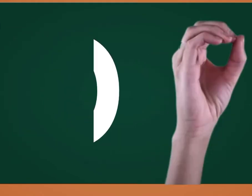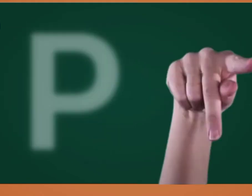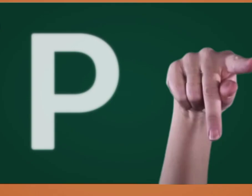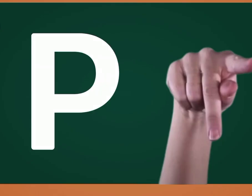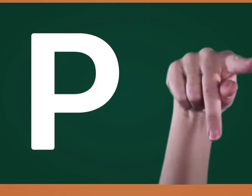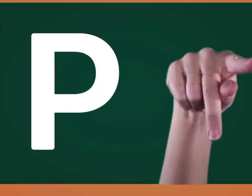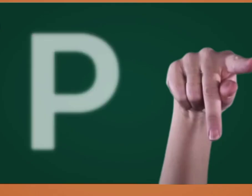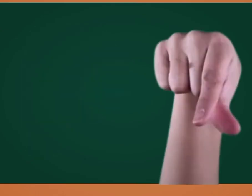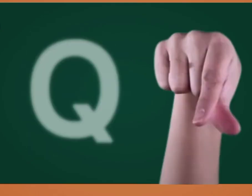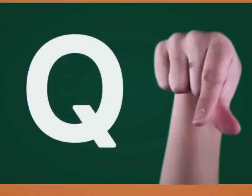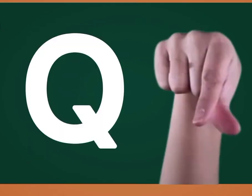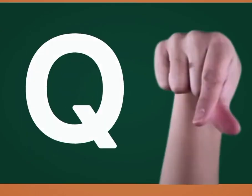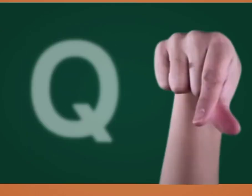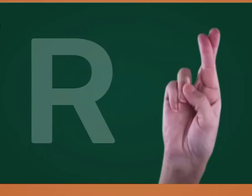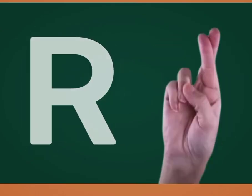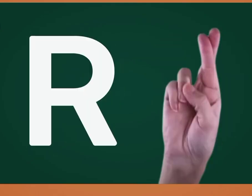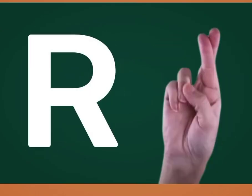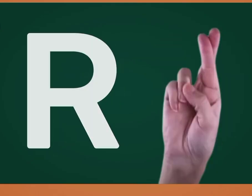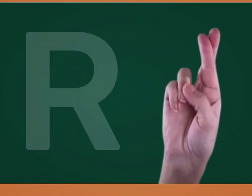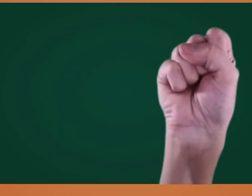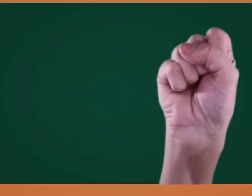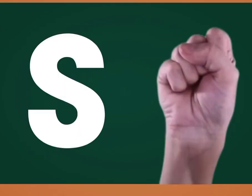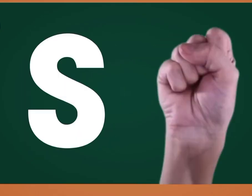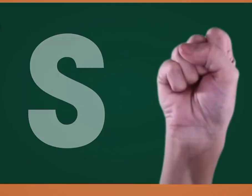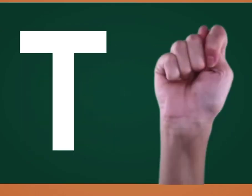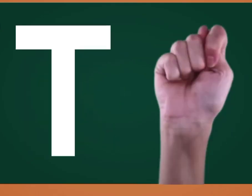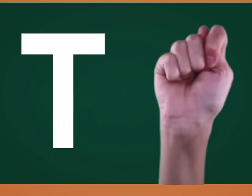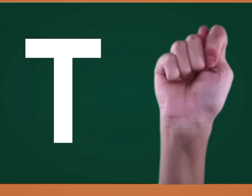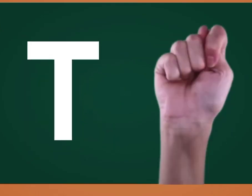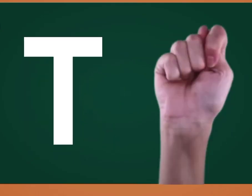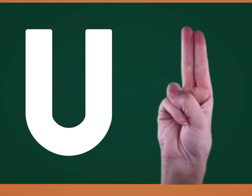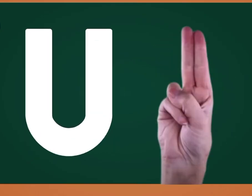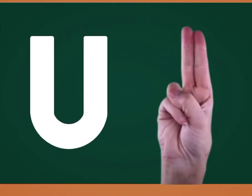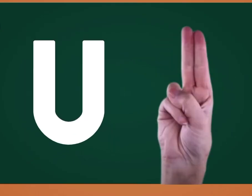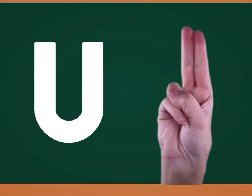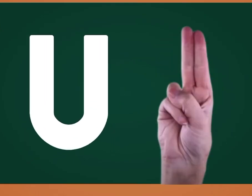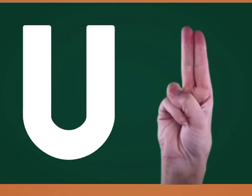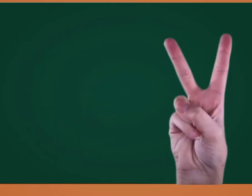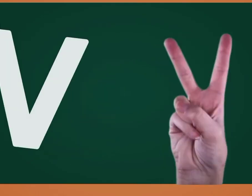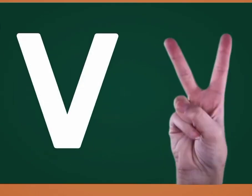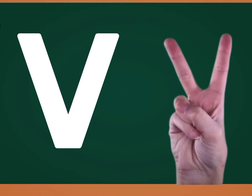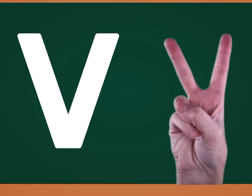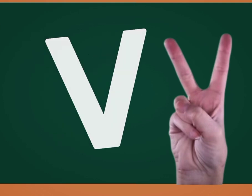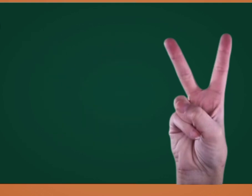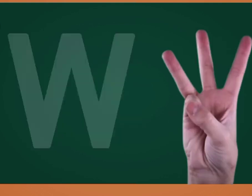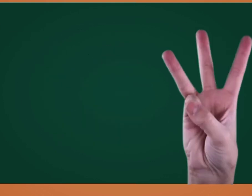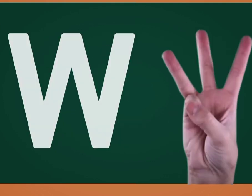P, Q, R, S, T, U, V, W,